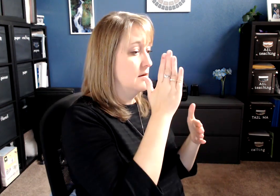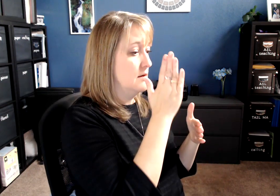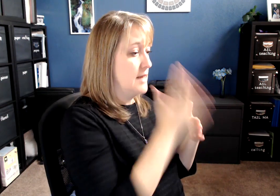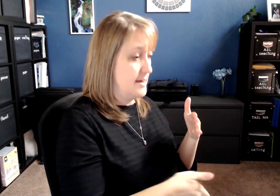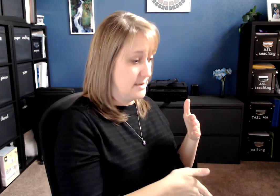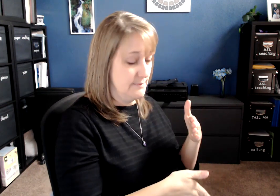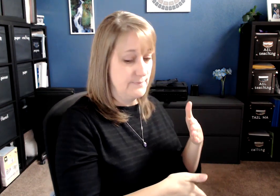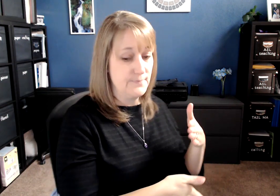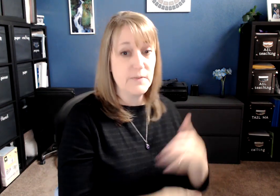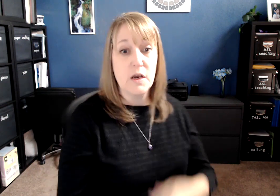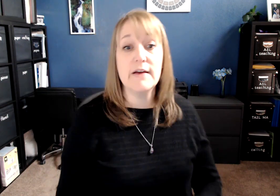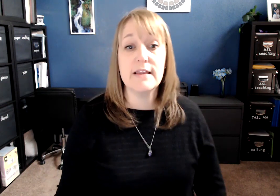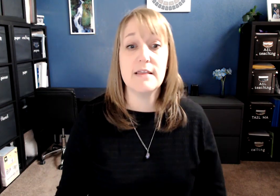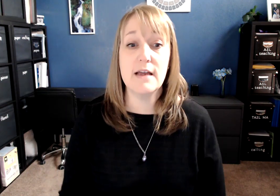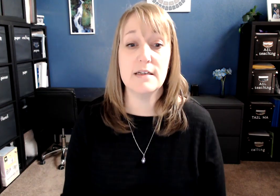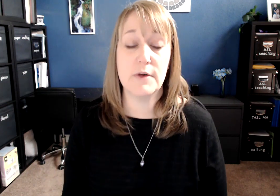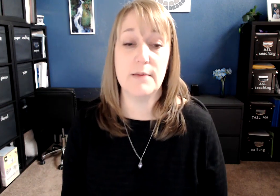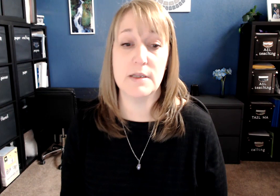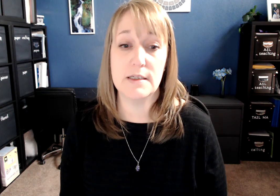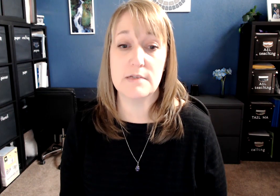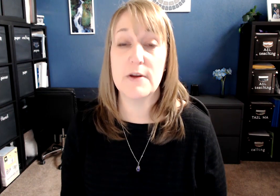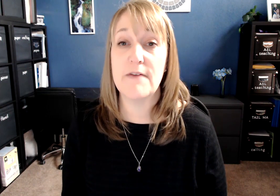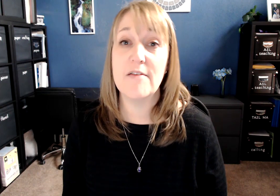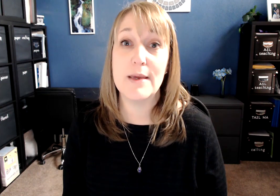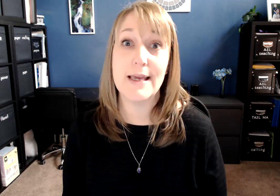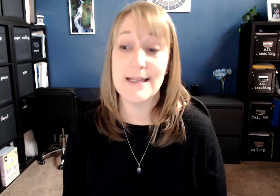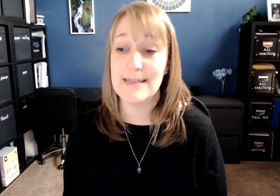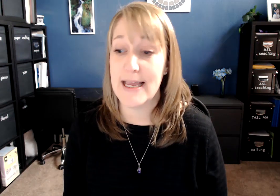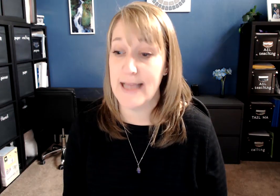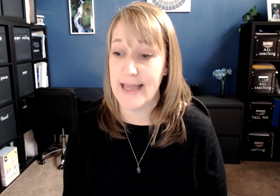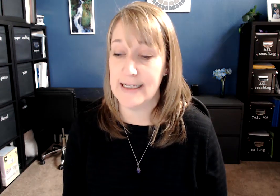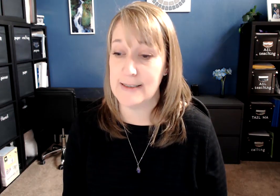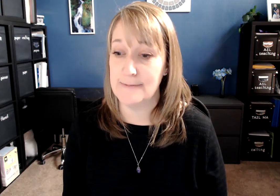End. All right, that is vocabulary list 45, beginnings and endings.